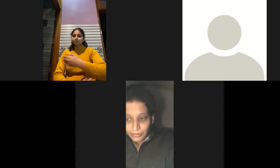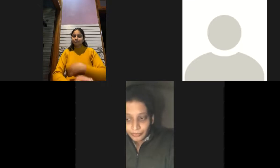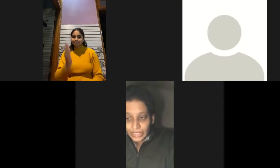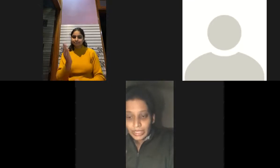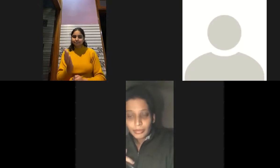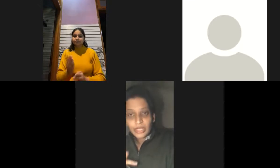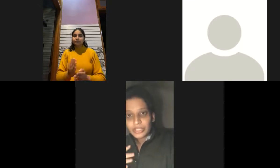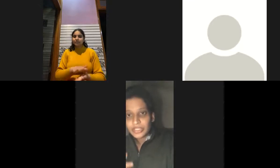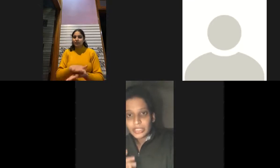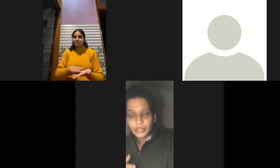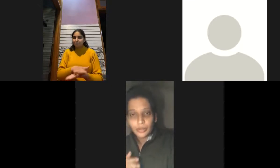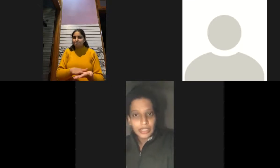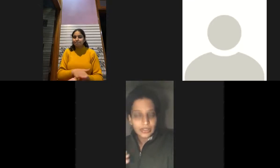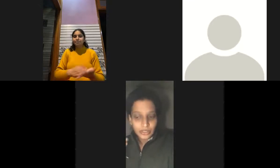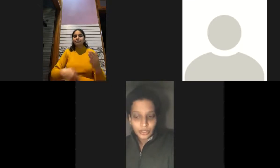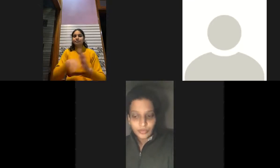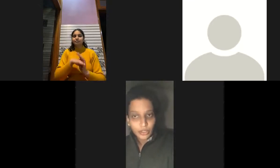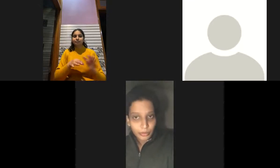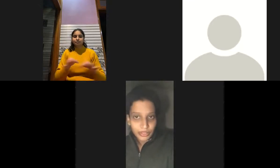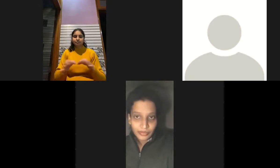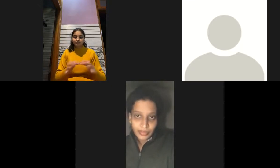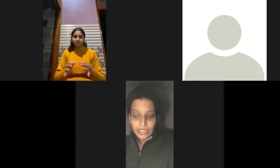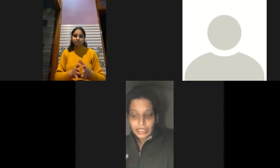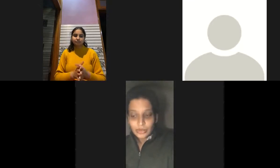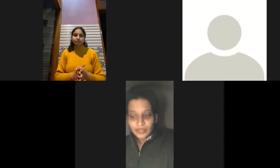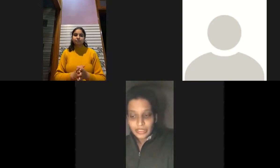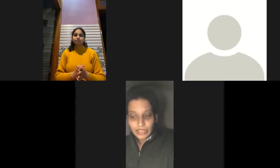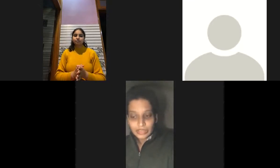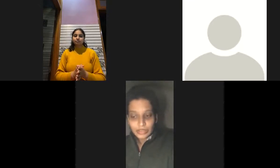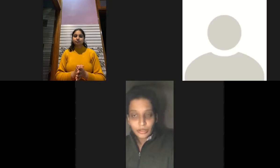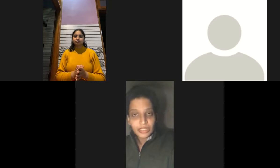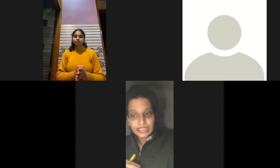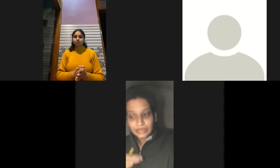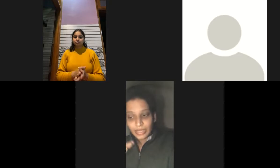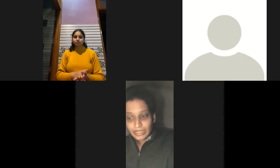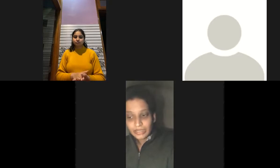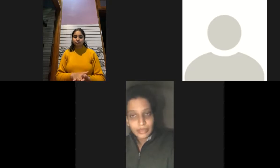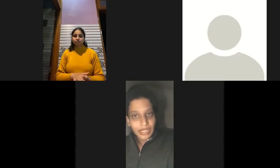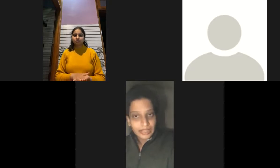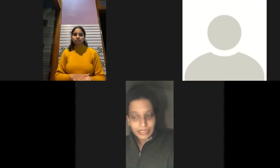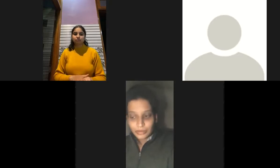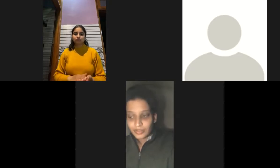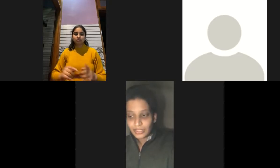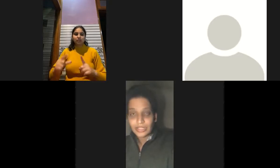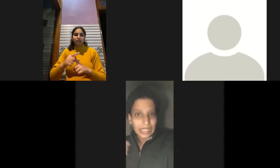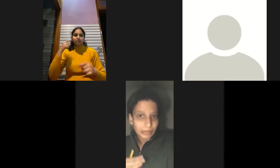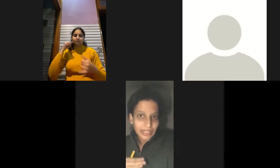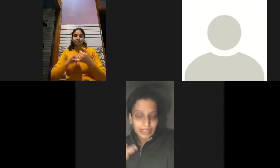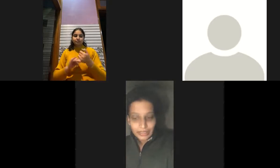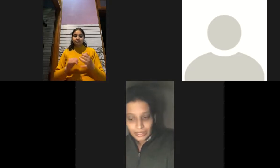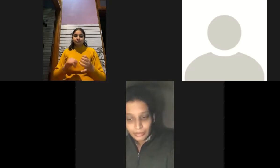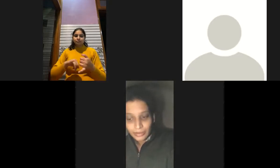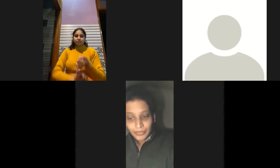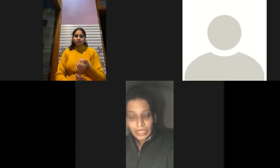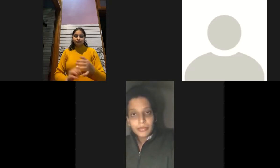level. By questioning the whole construction of the normative, Swift's text not only dismantles the binaries between the abled and